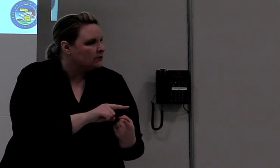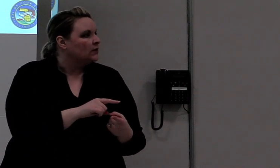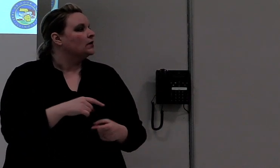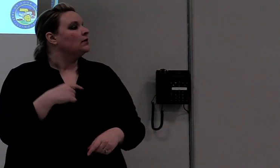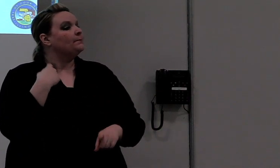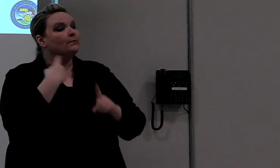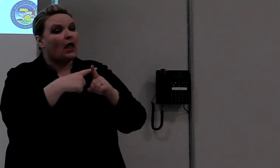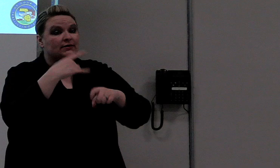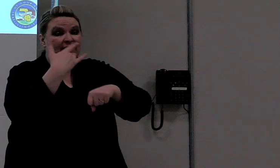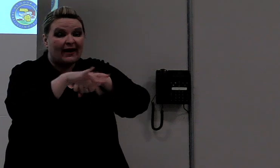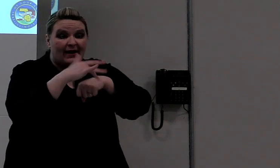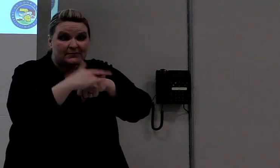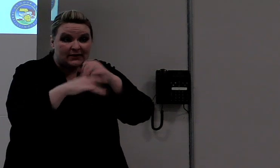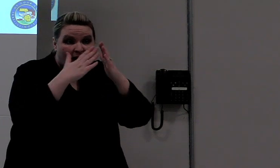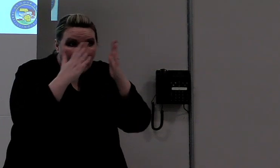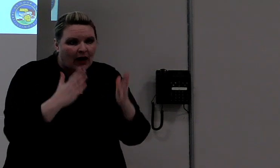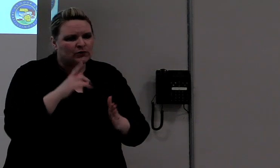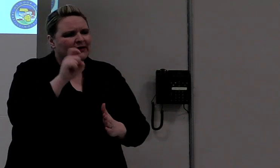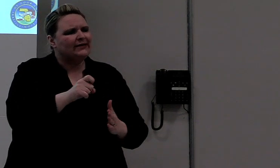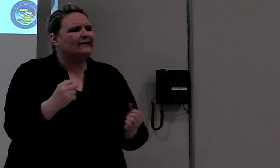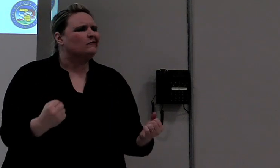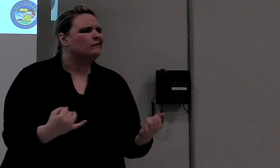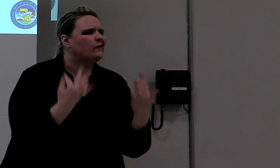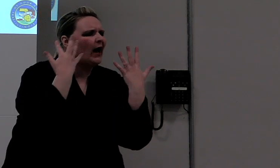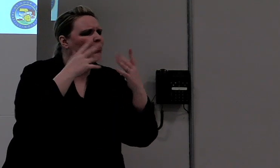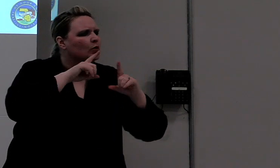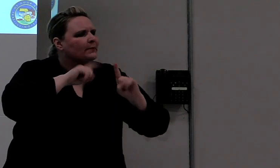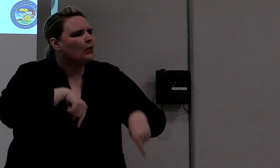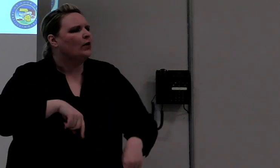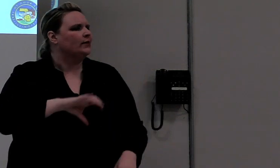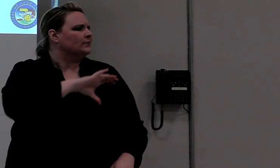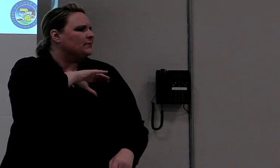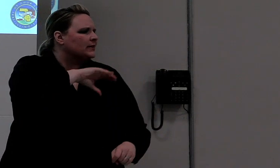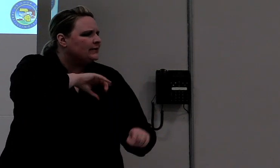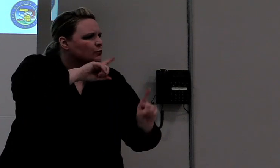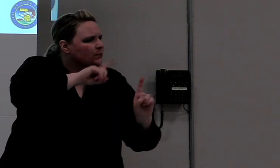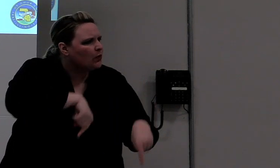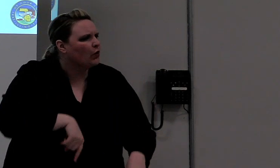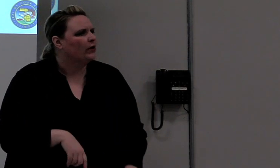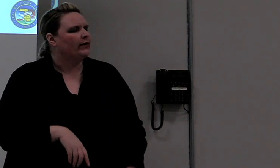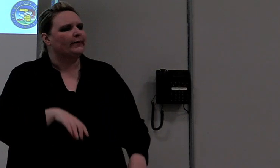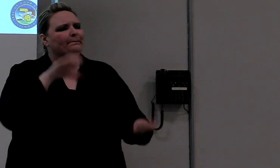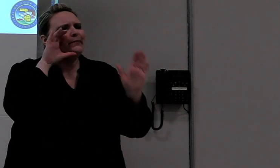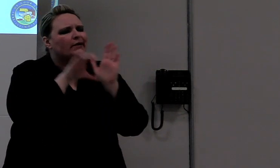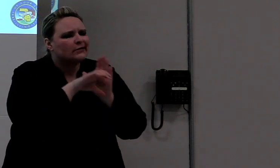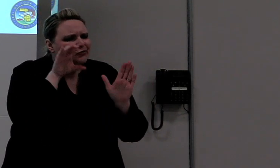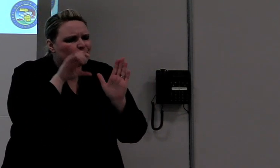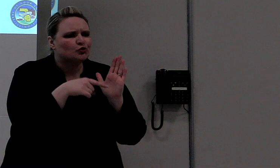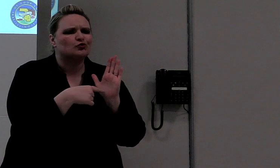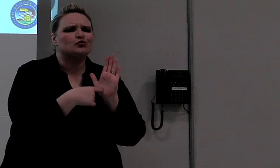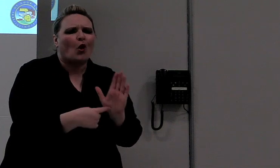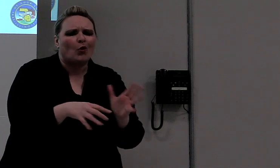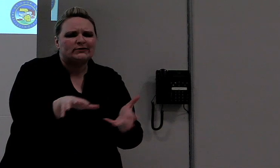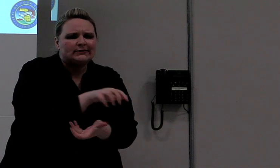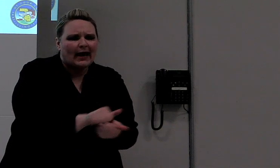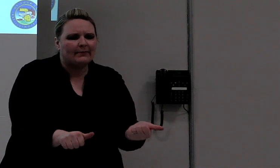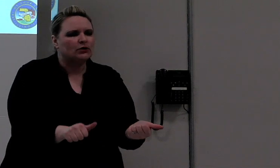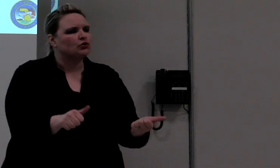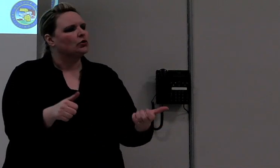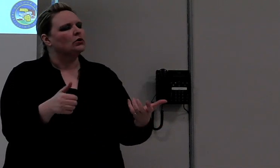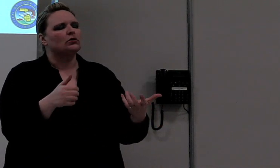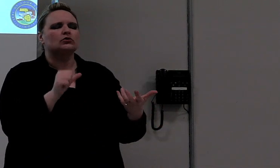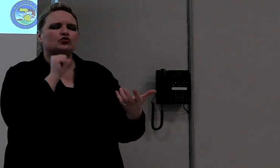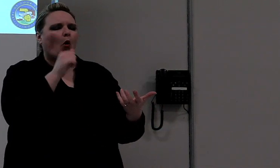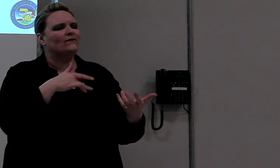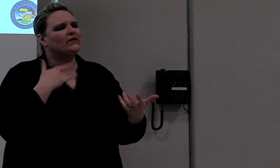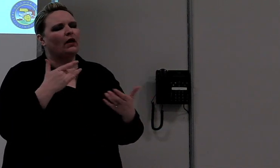part, we would need fire reports, police reports, dated pictures, and don't get hung up on the dated pictures.